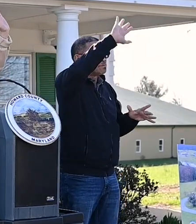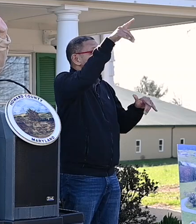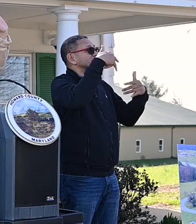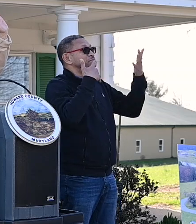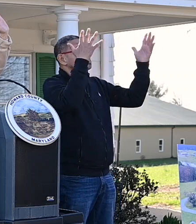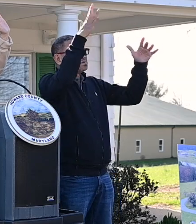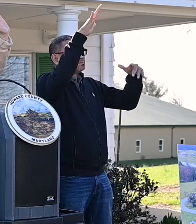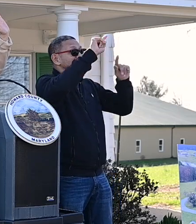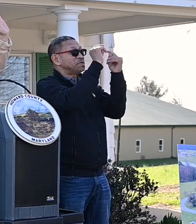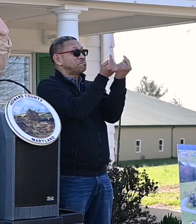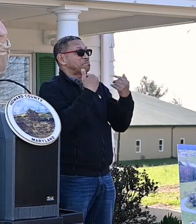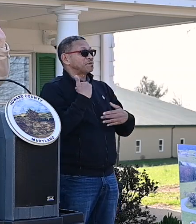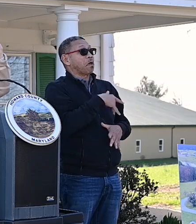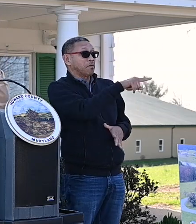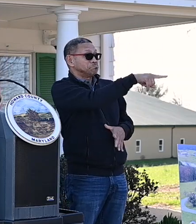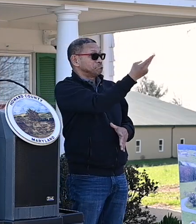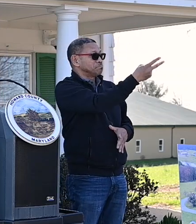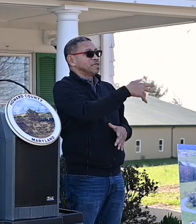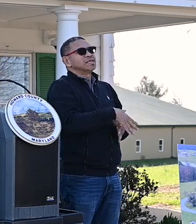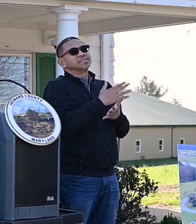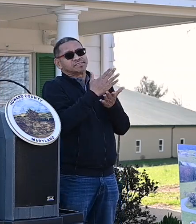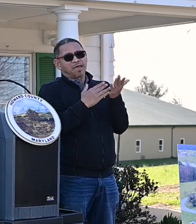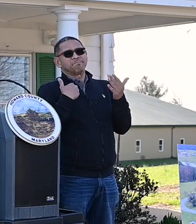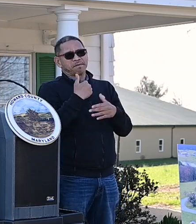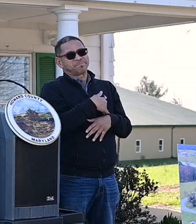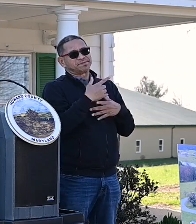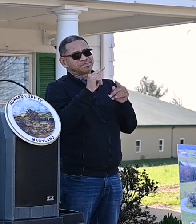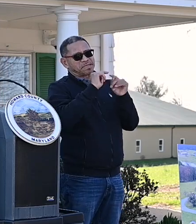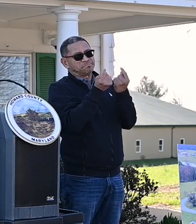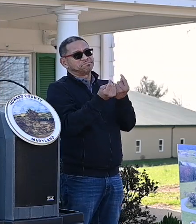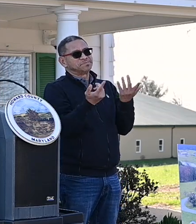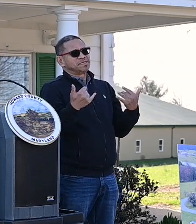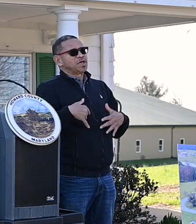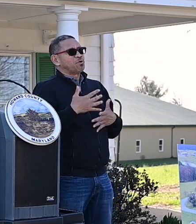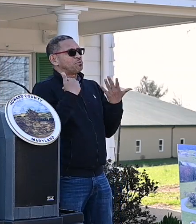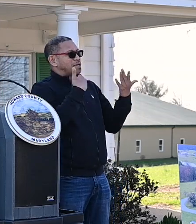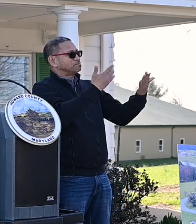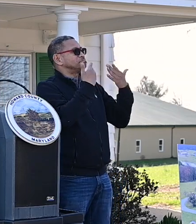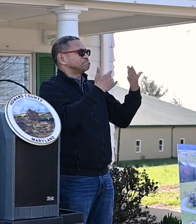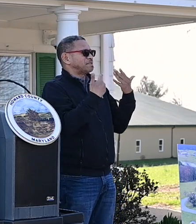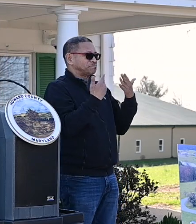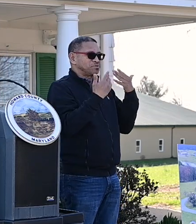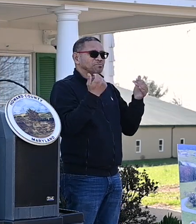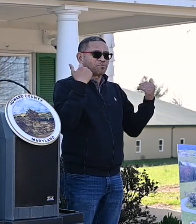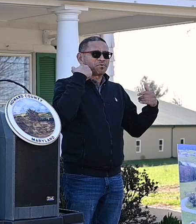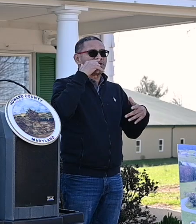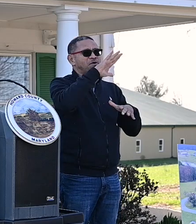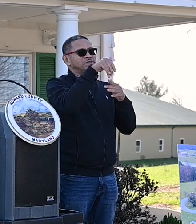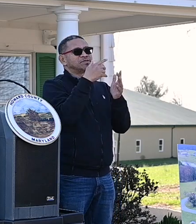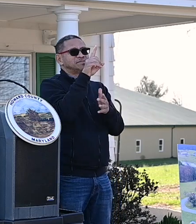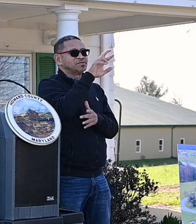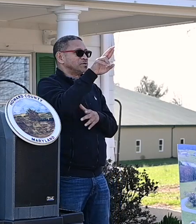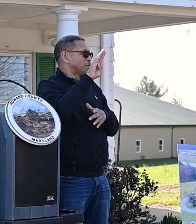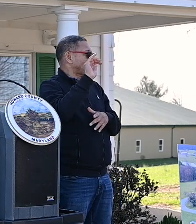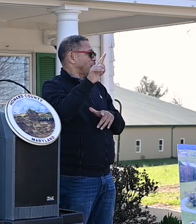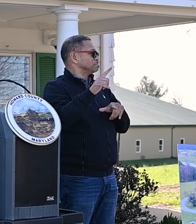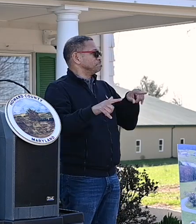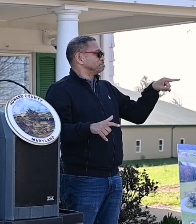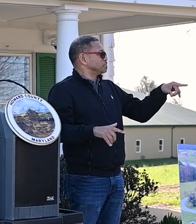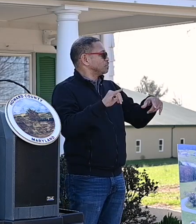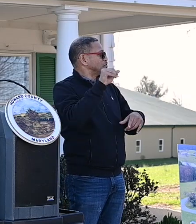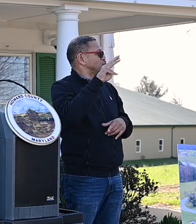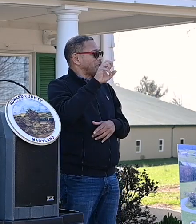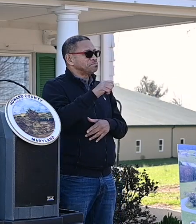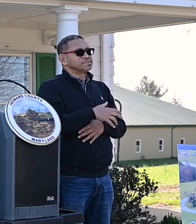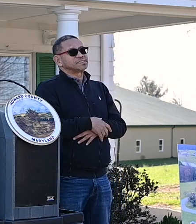team. There they are. We have some members of our team today. We extend our sincere thanks to Dr. Ball, to